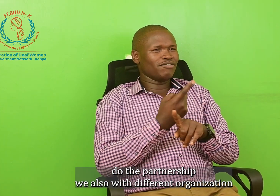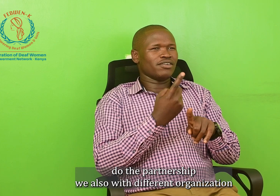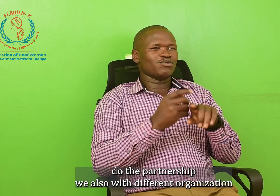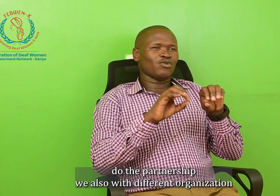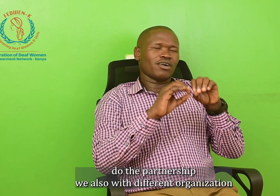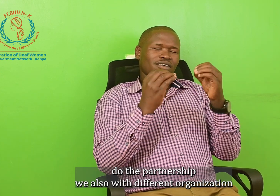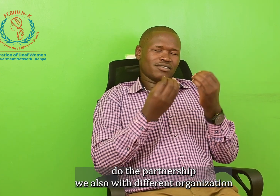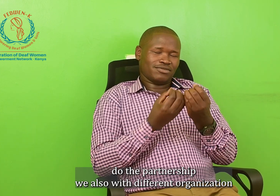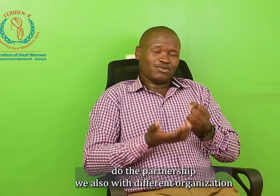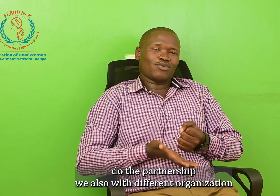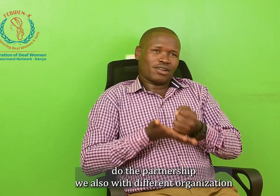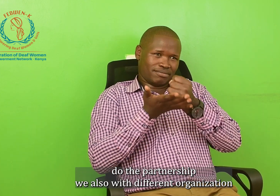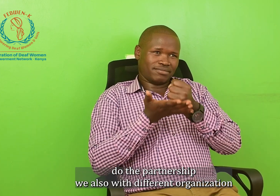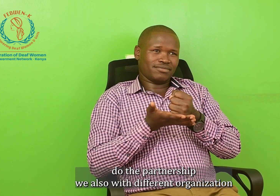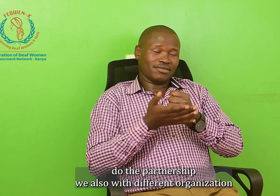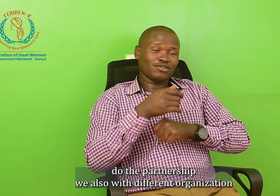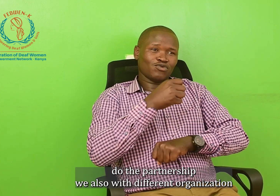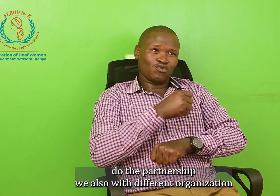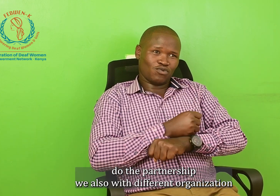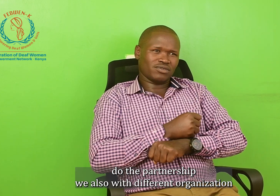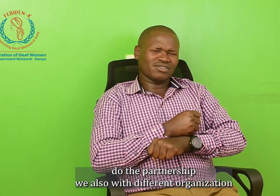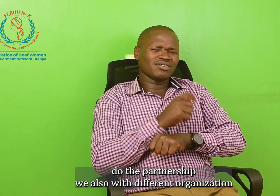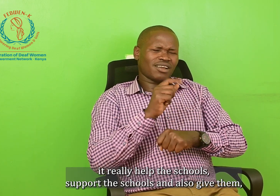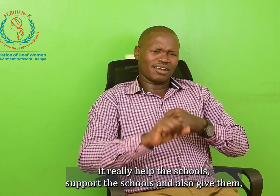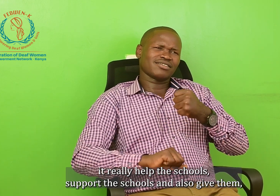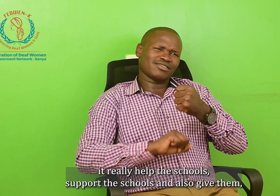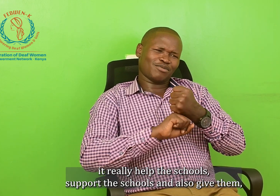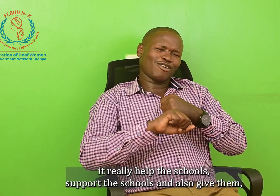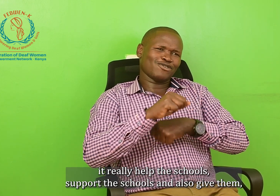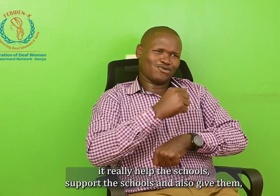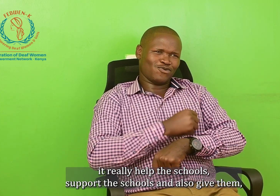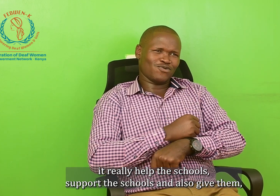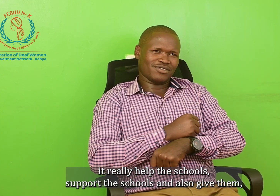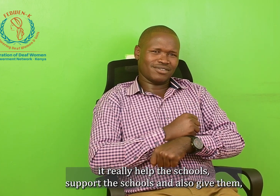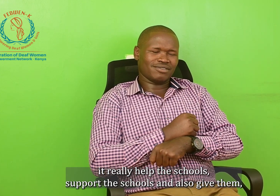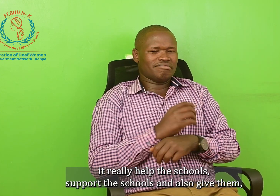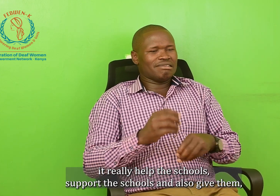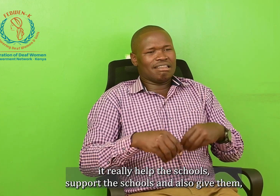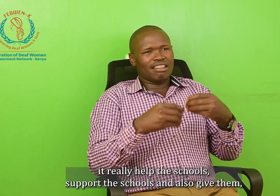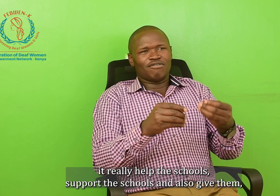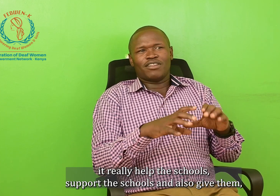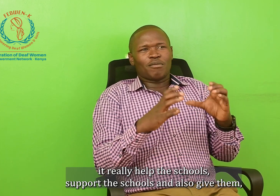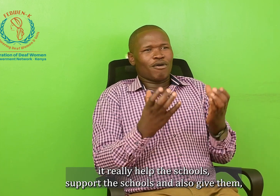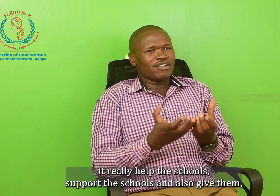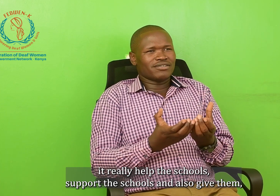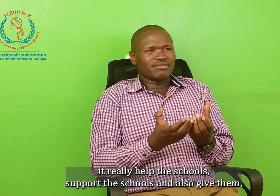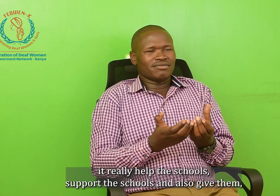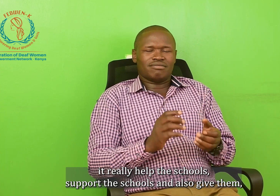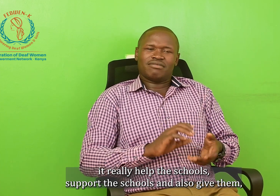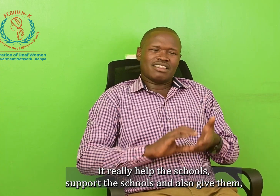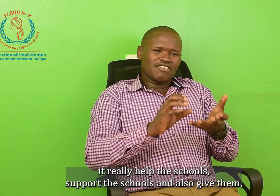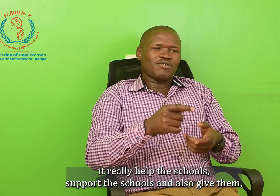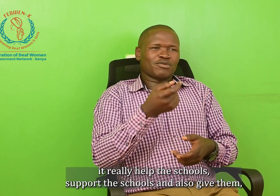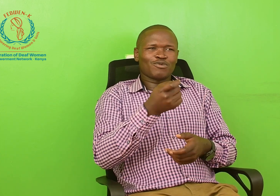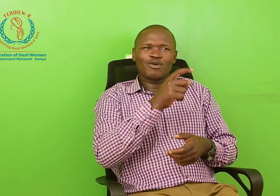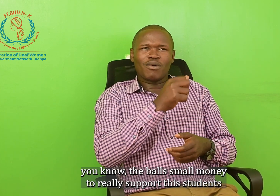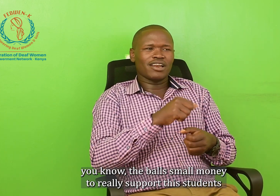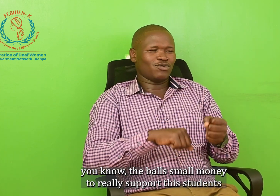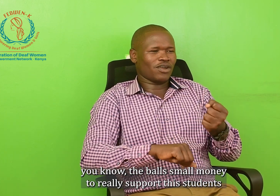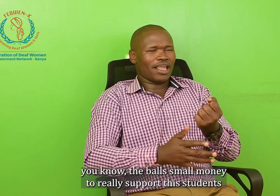the partnership. We also with different organizations. It will really help the schools, support the schools, and also give them, the